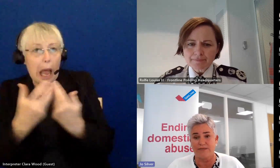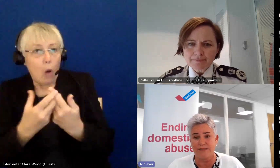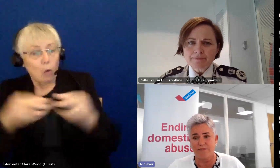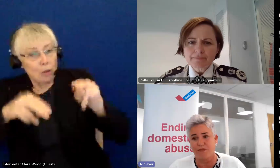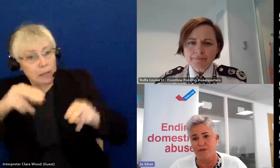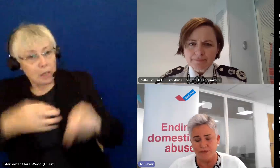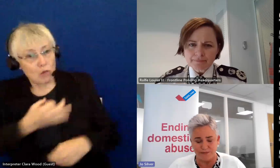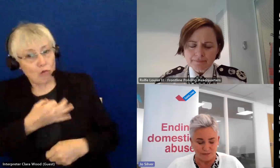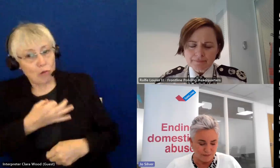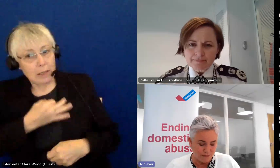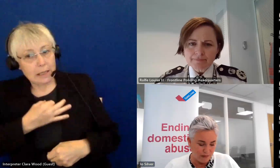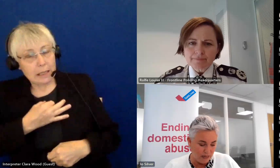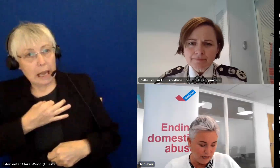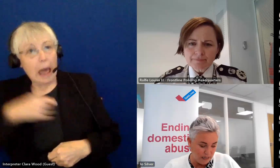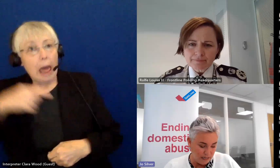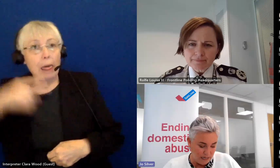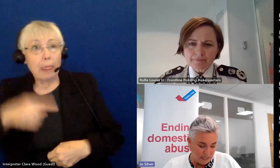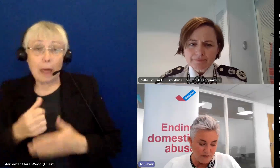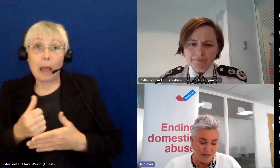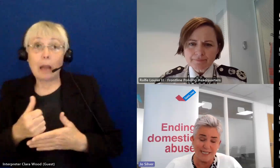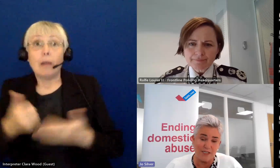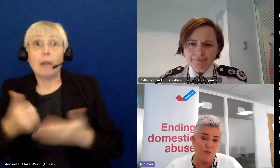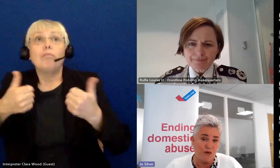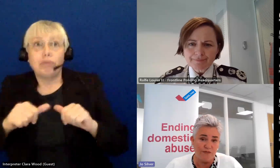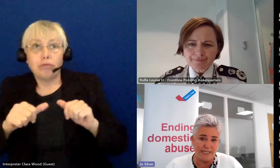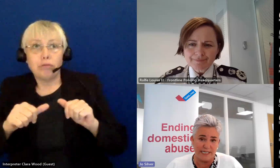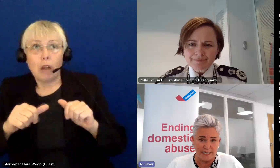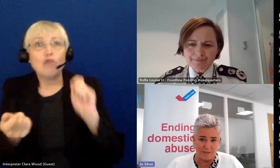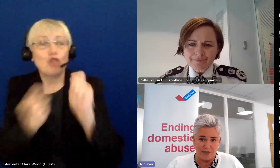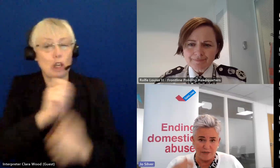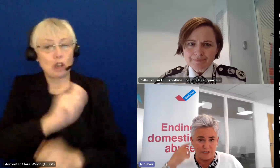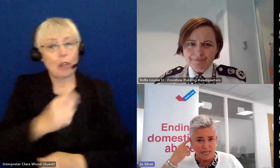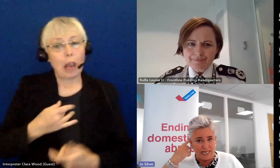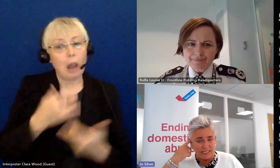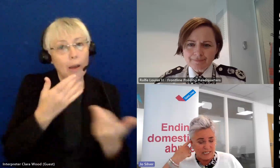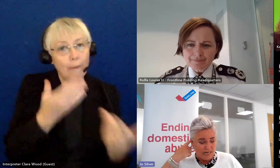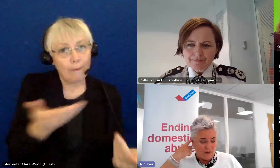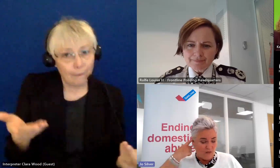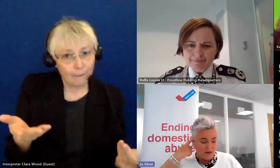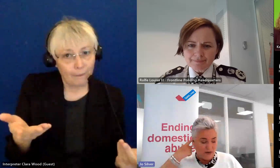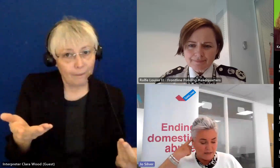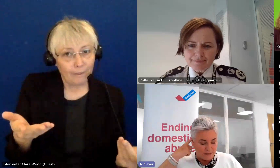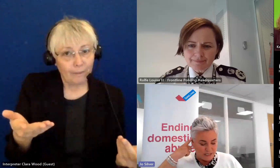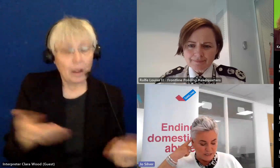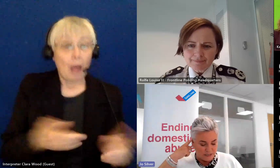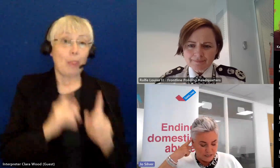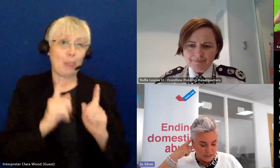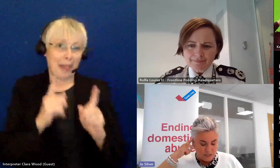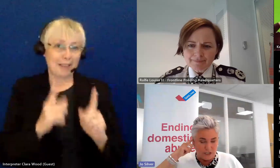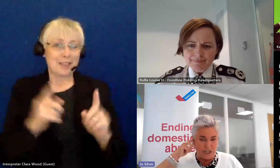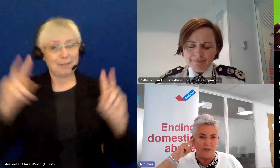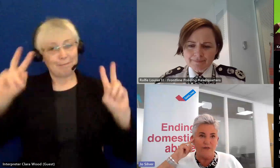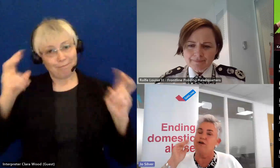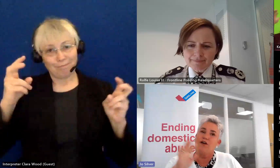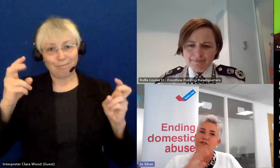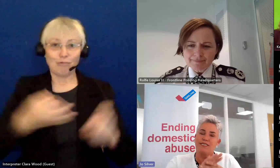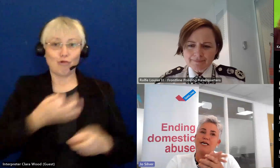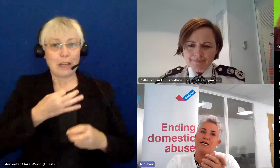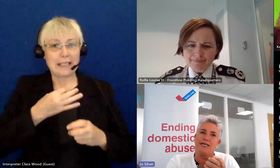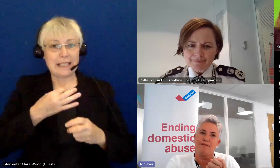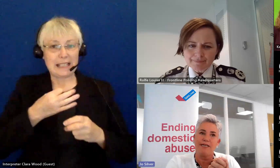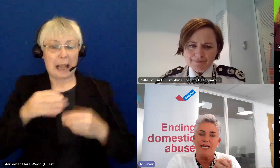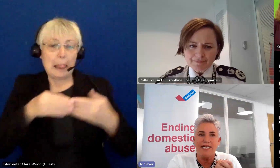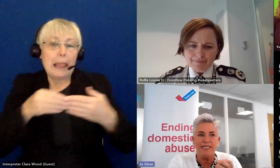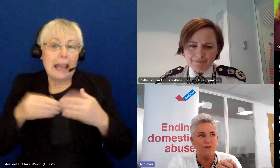they've asked for support. So that's what a risk-led approach is. And what it helps us do